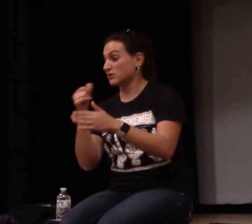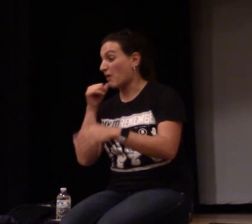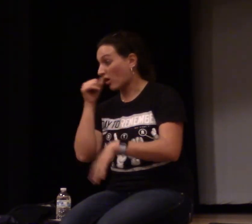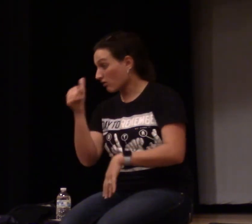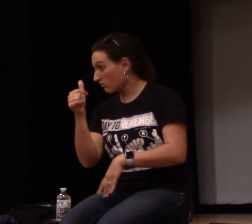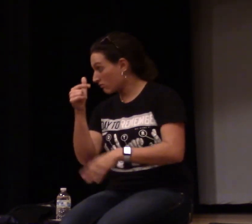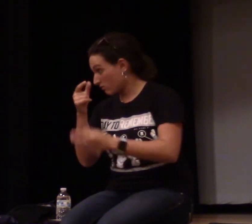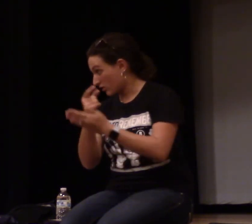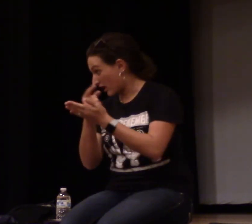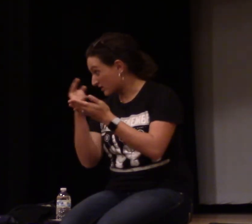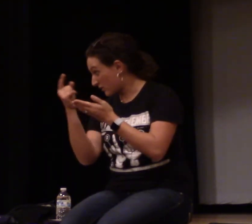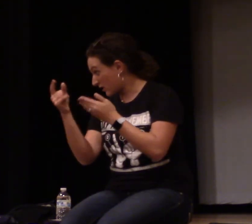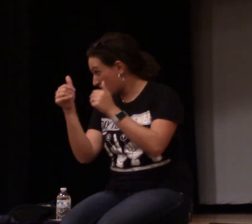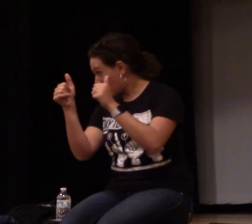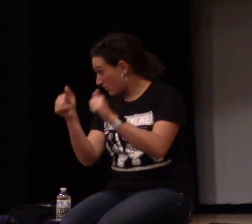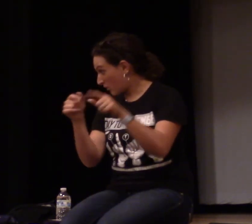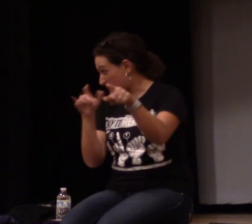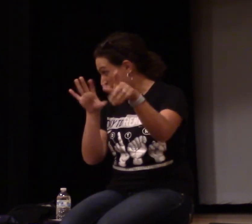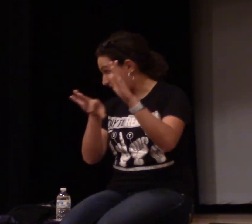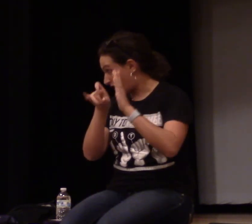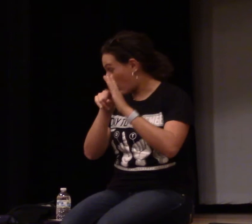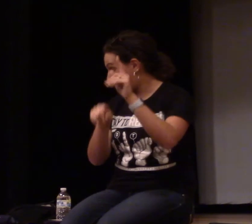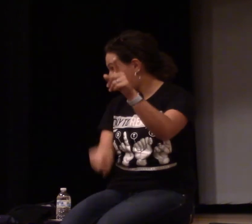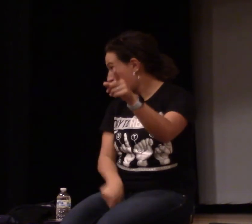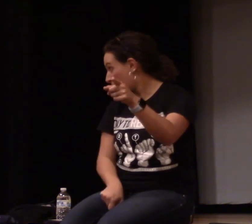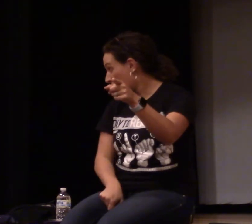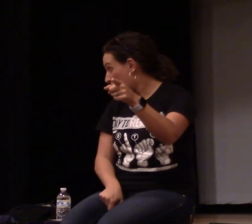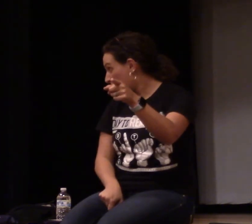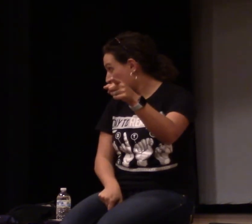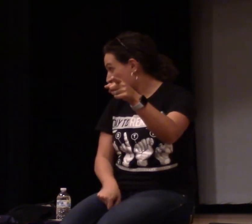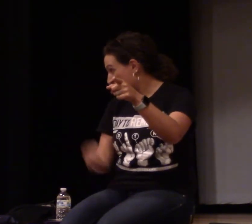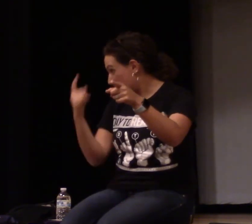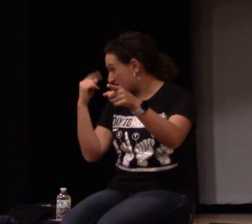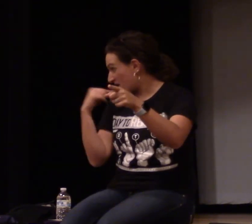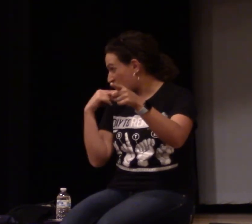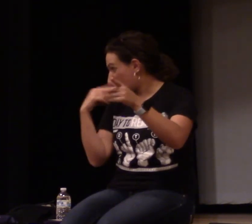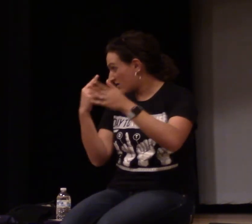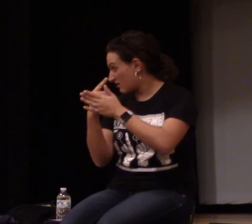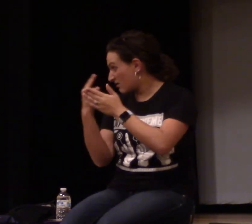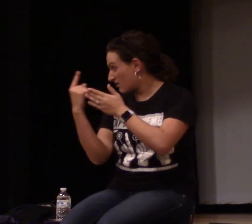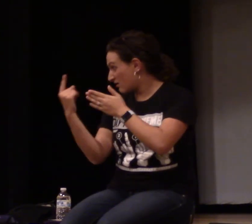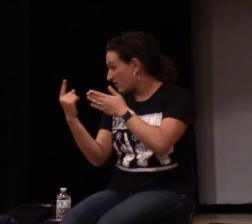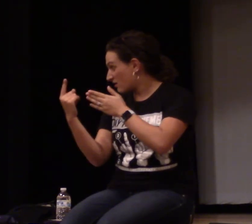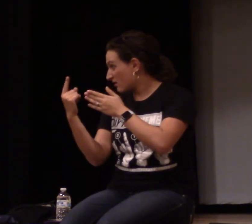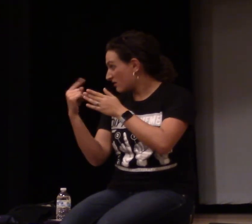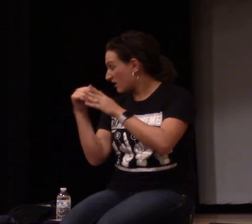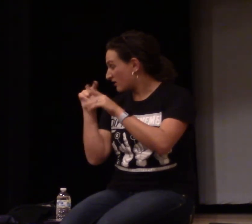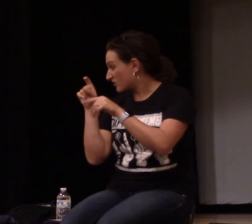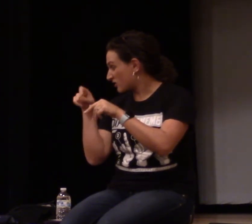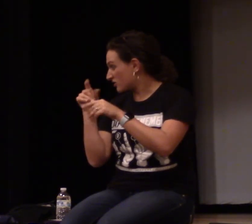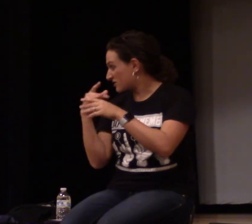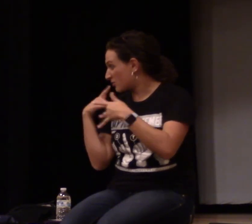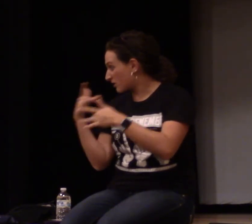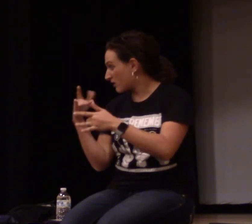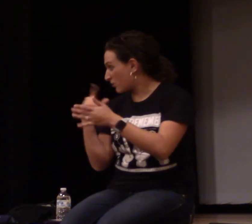tomorrow or next week, post the video. Did she say? Dave? Yeah, does she typically post